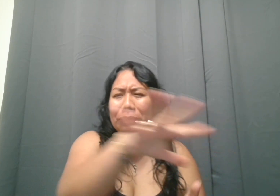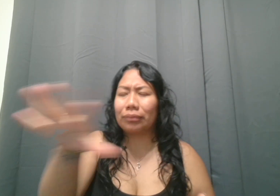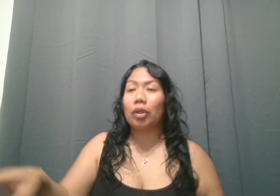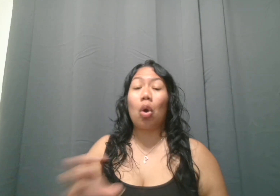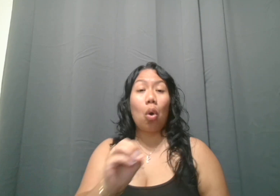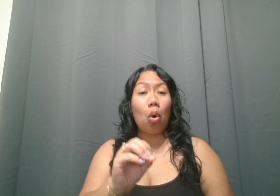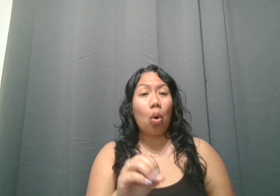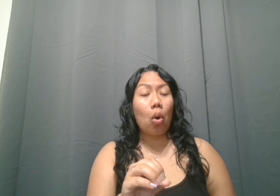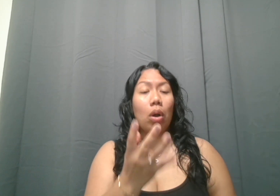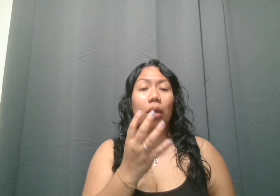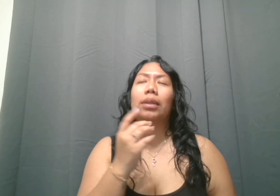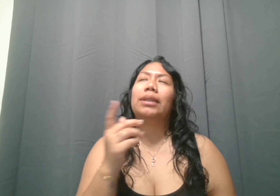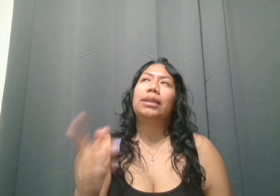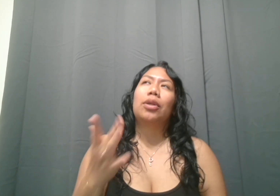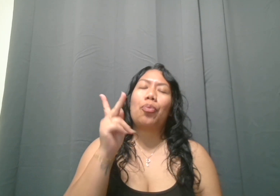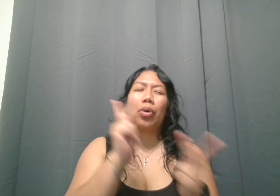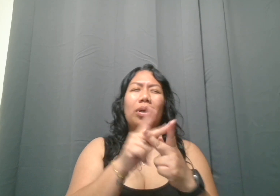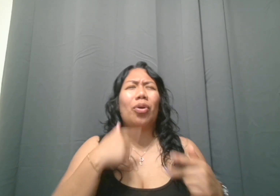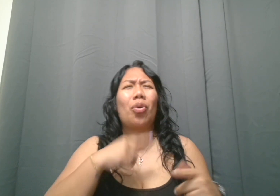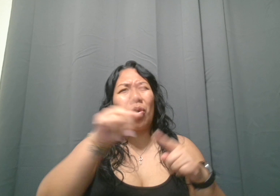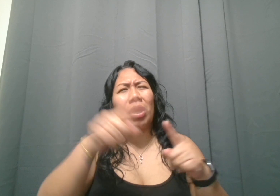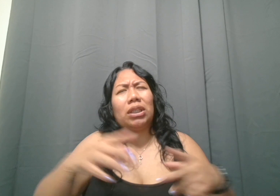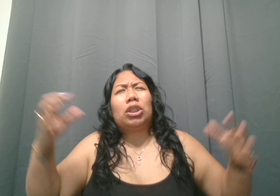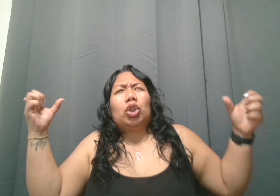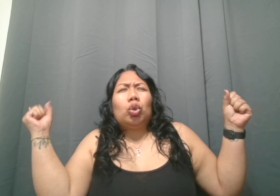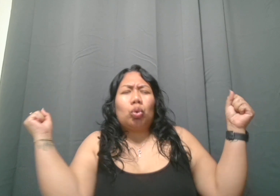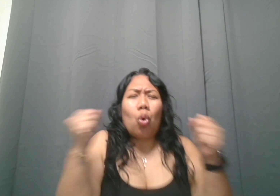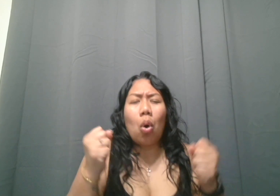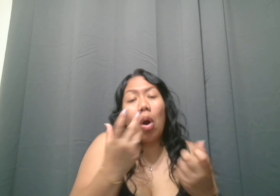especially good on cold winter days when you're eating soup or stew.